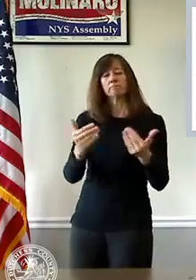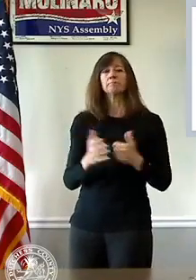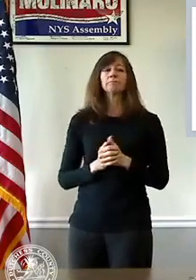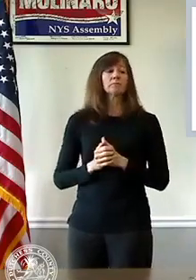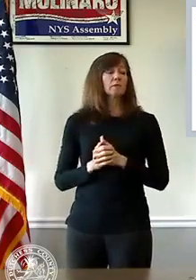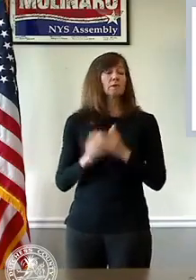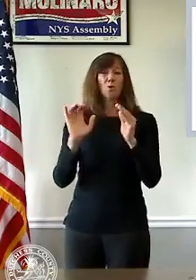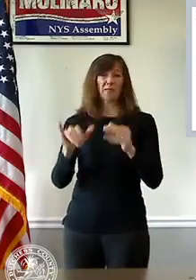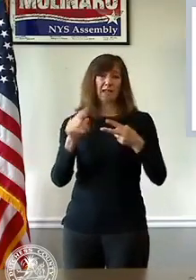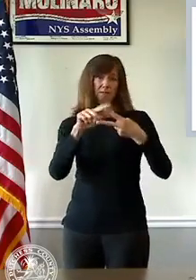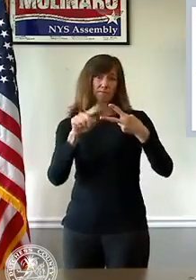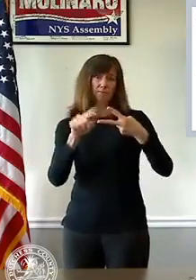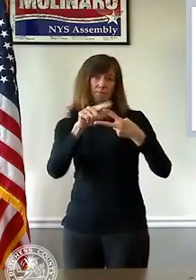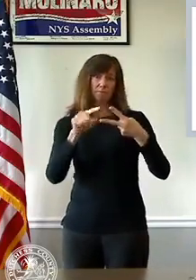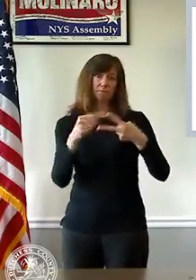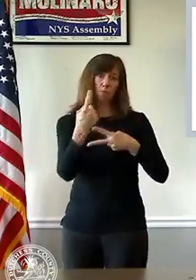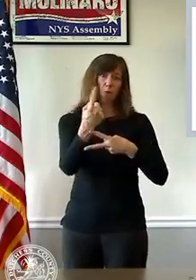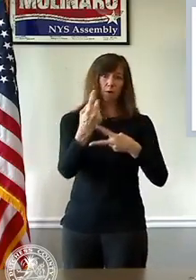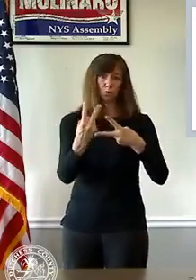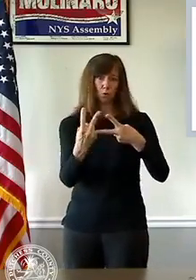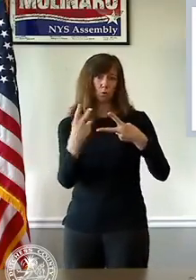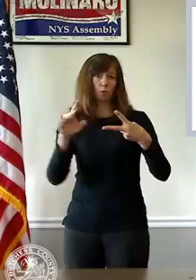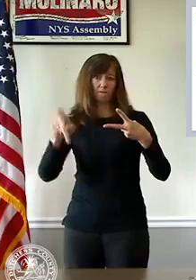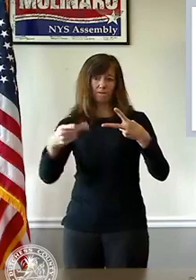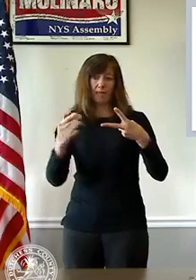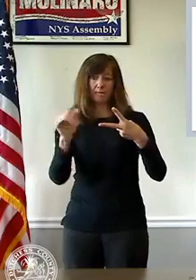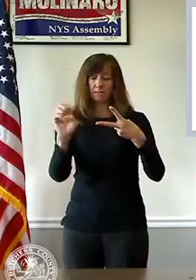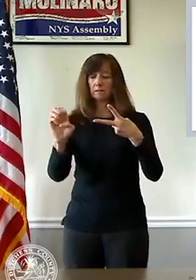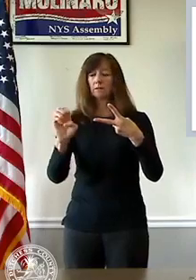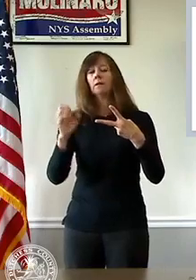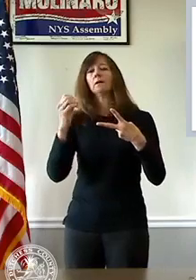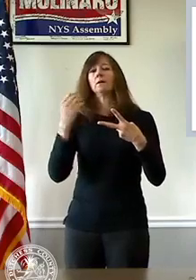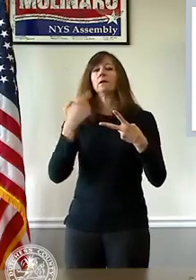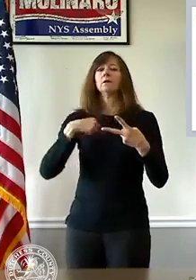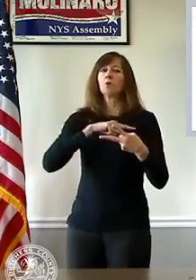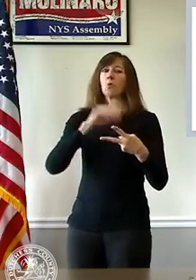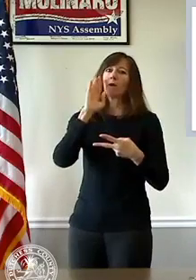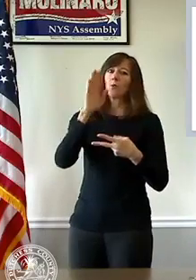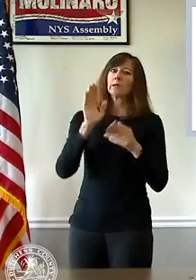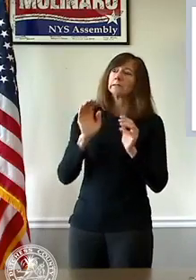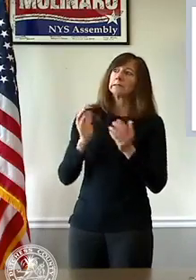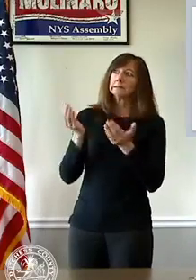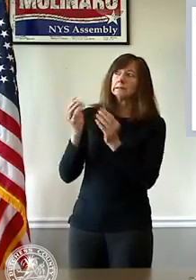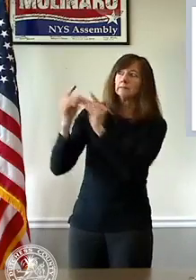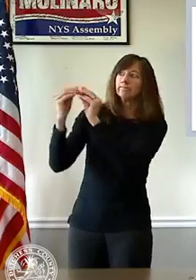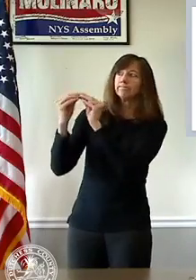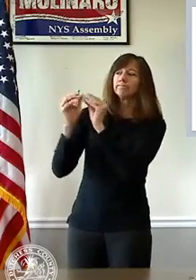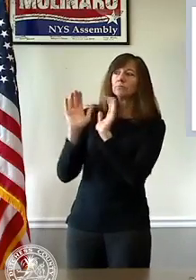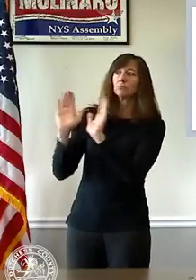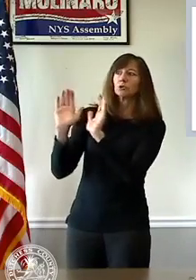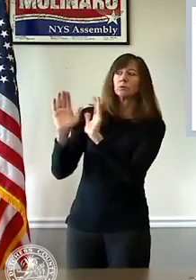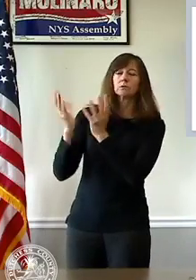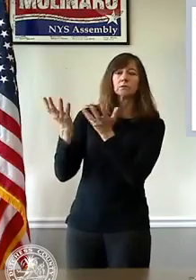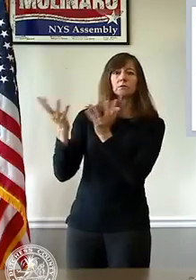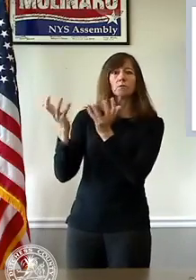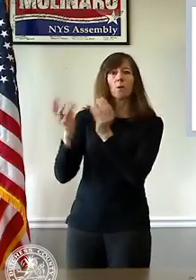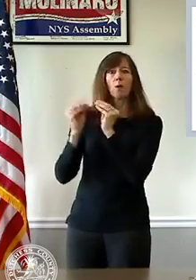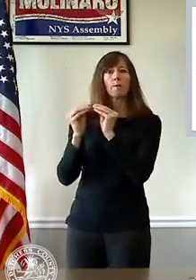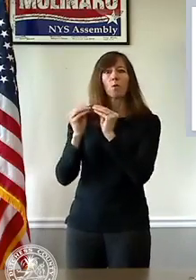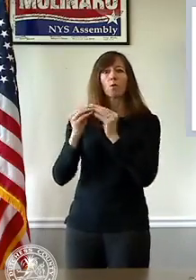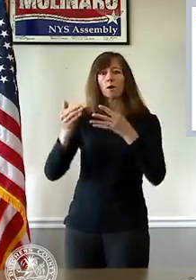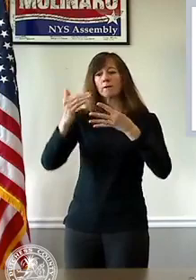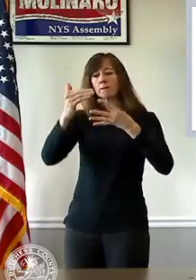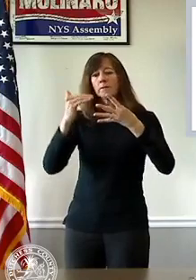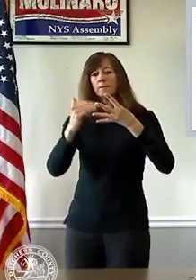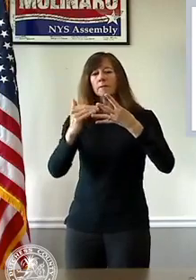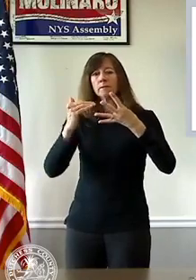That's what we're going to be pushing for, which is an advancement of all the phase 2 businesses, especially with this concept that we can